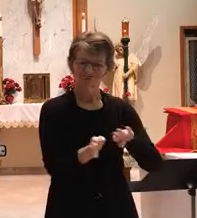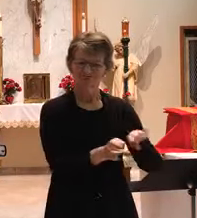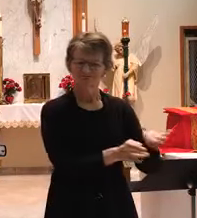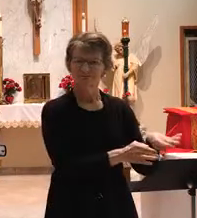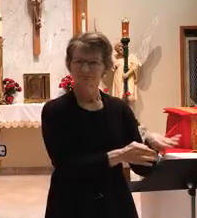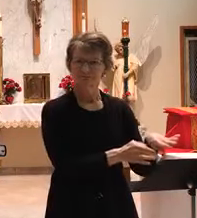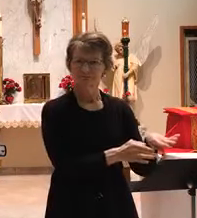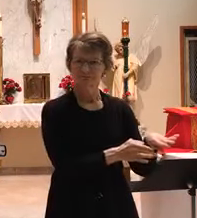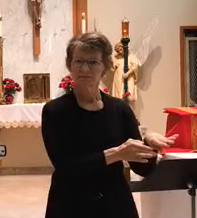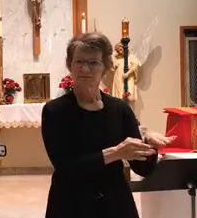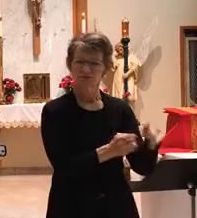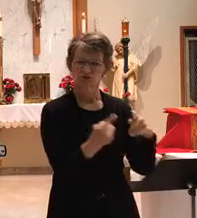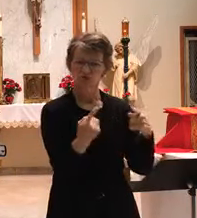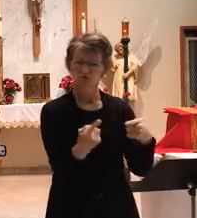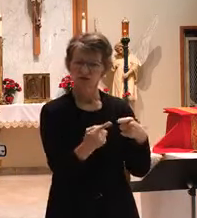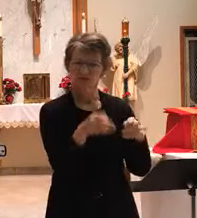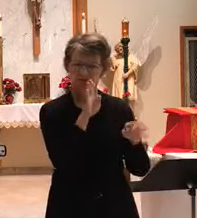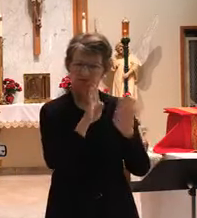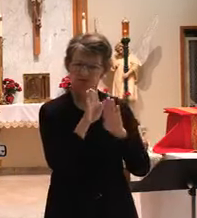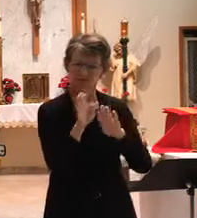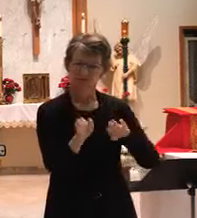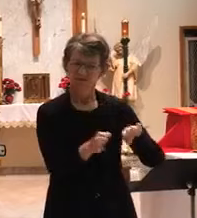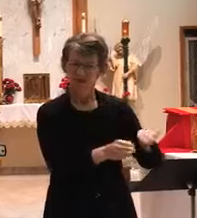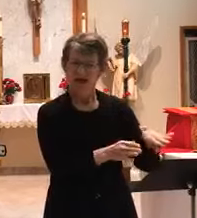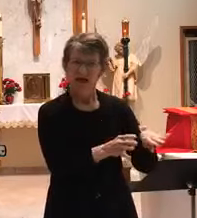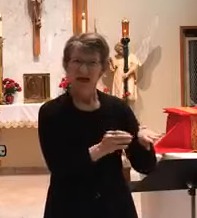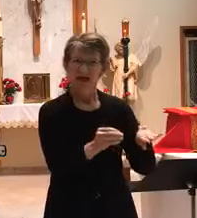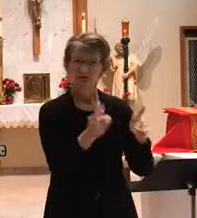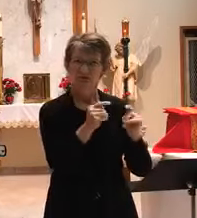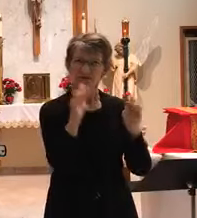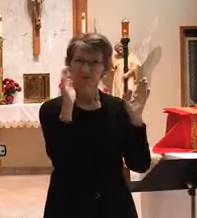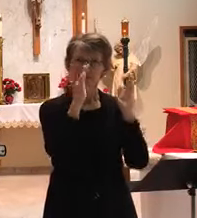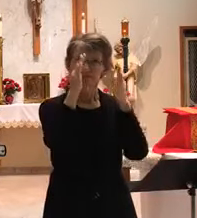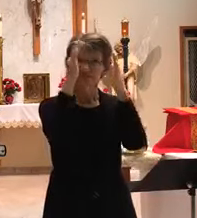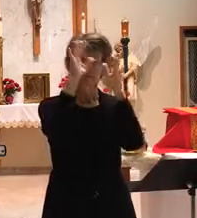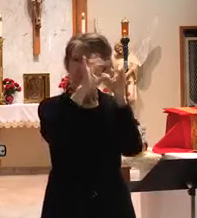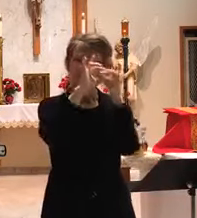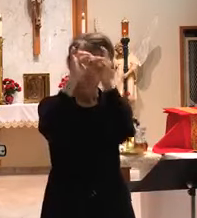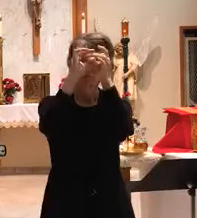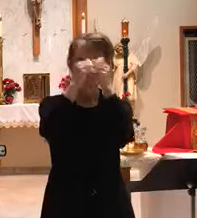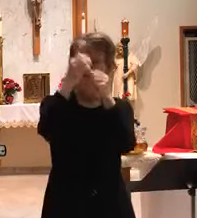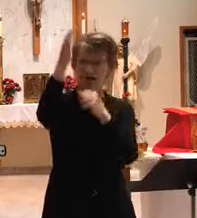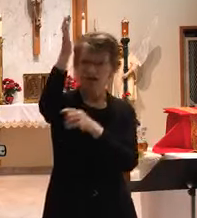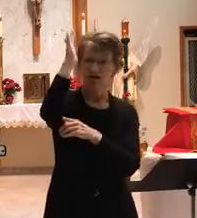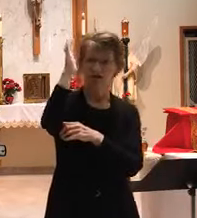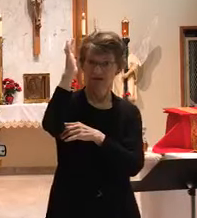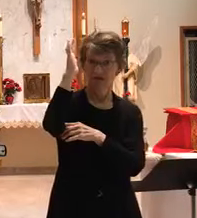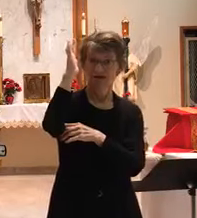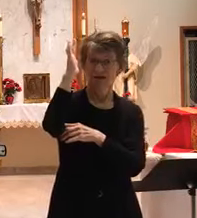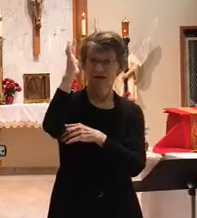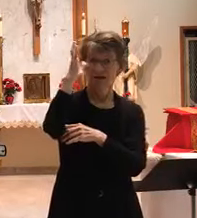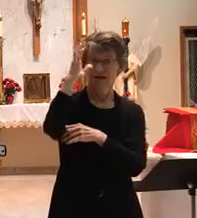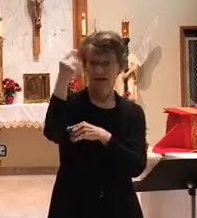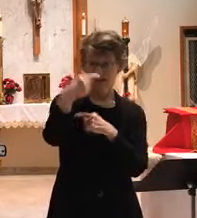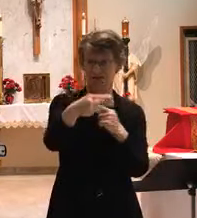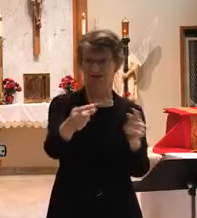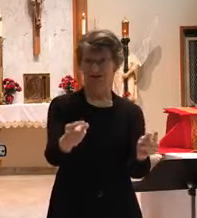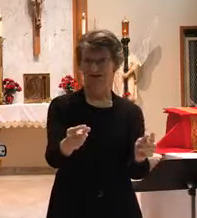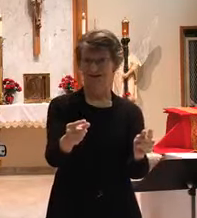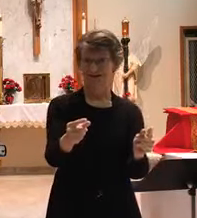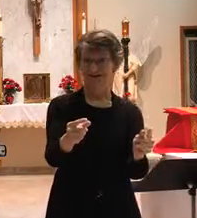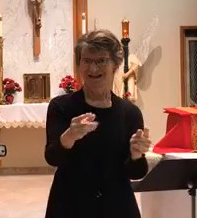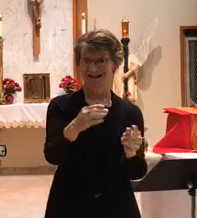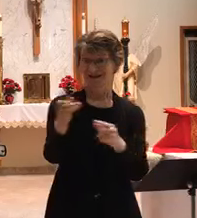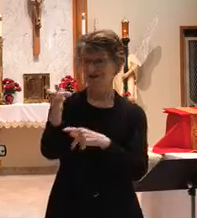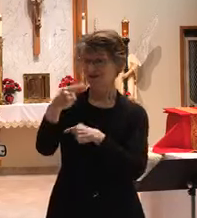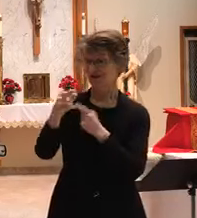things through living a life of virtue in communion with God. The garden and the